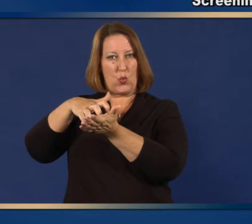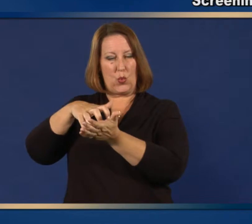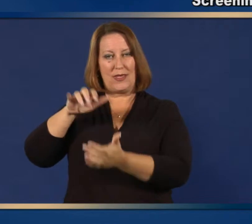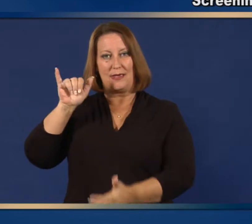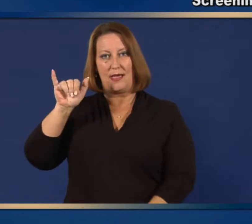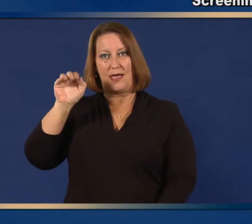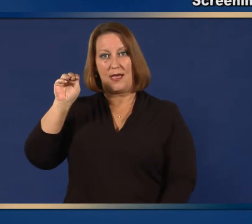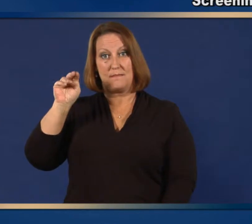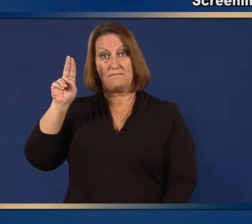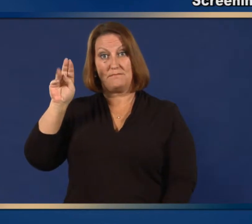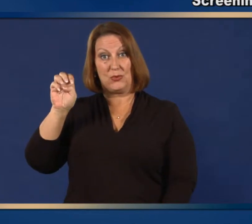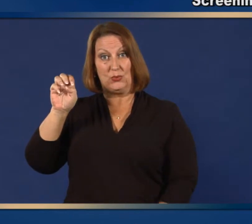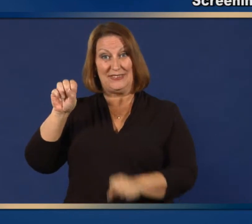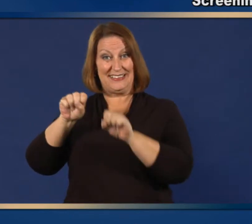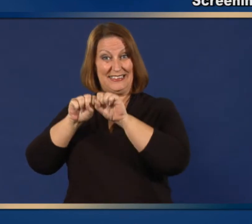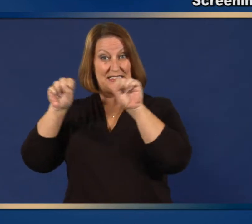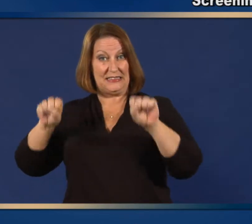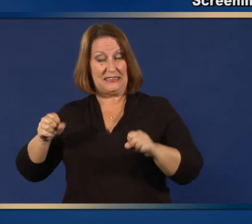isolation?